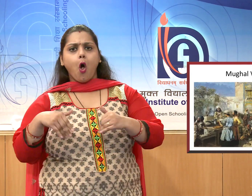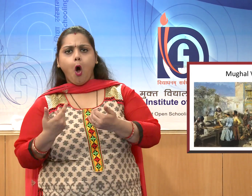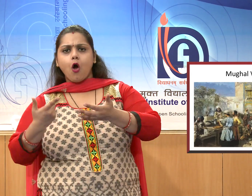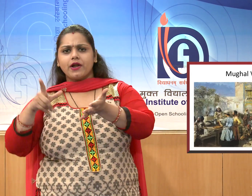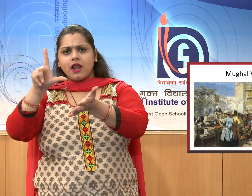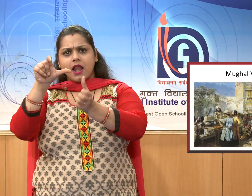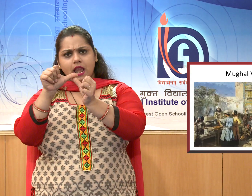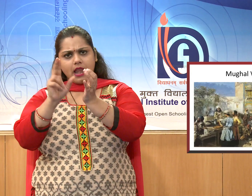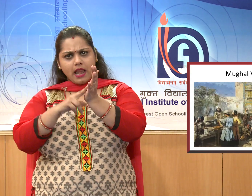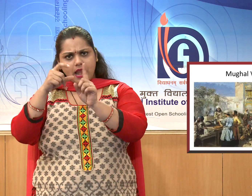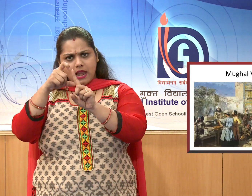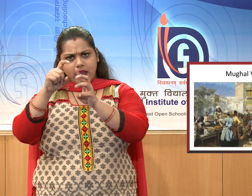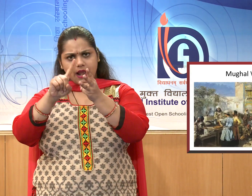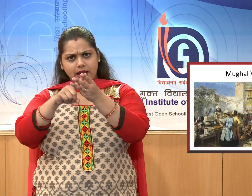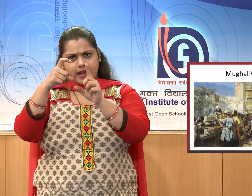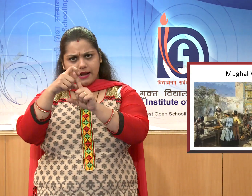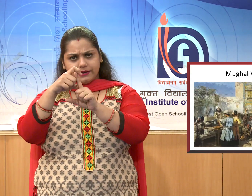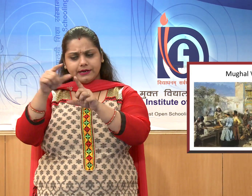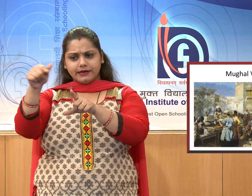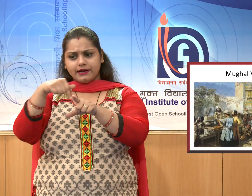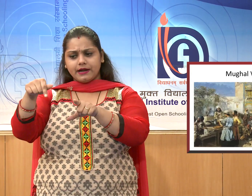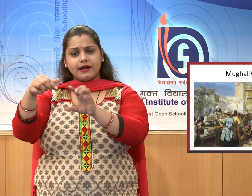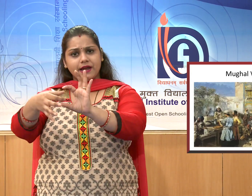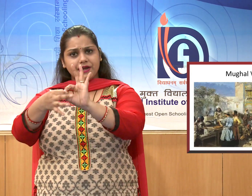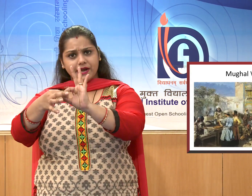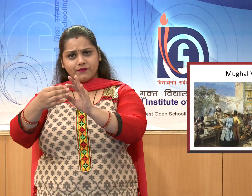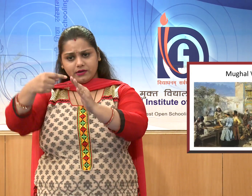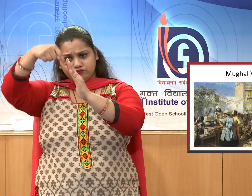and landed network going much deeper